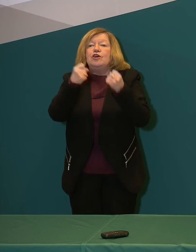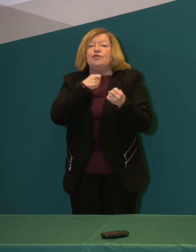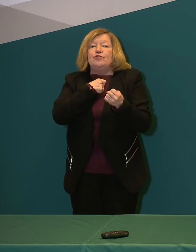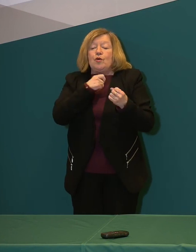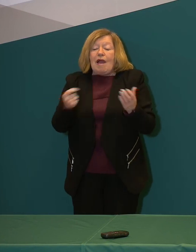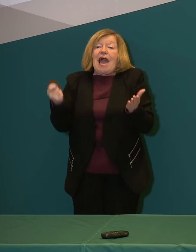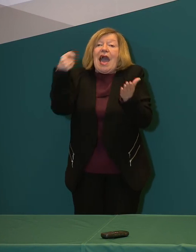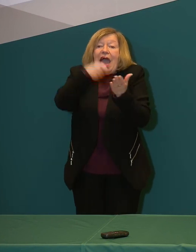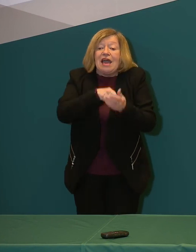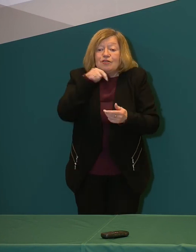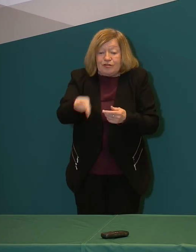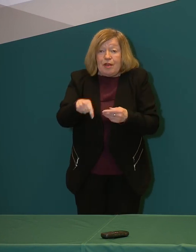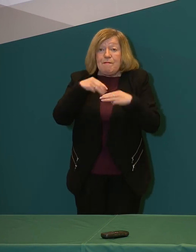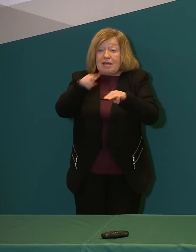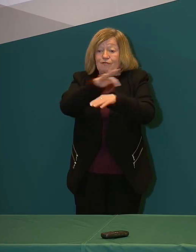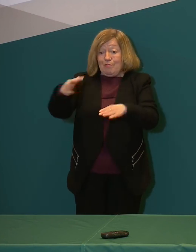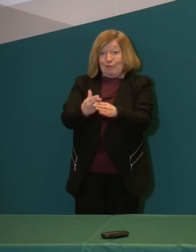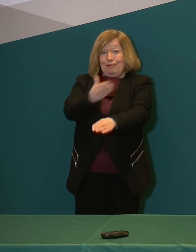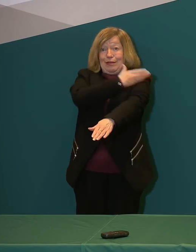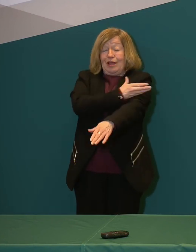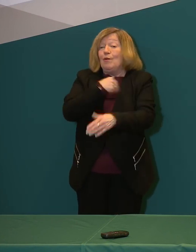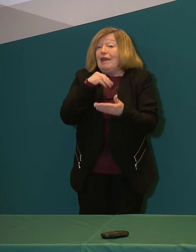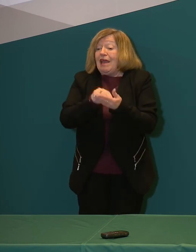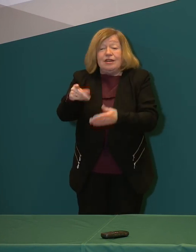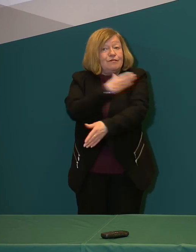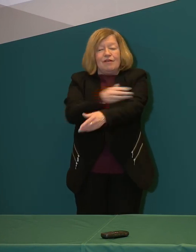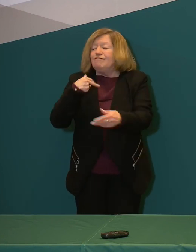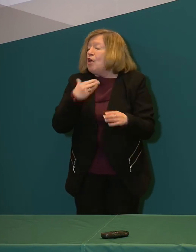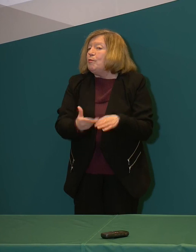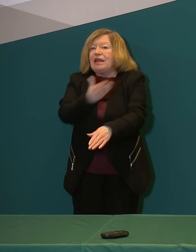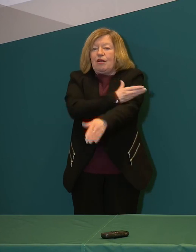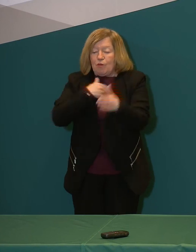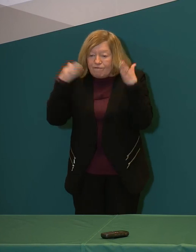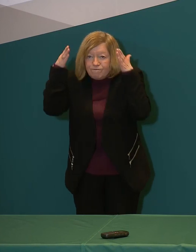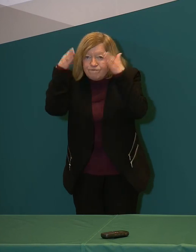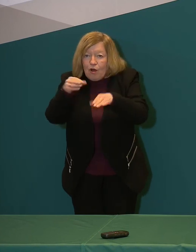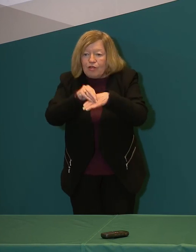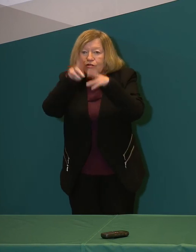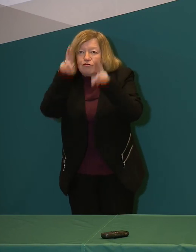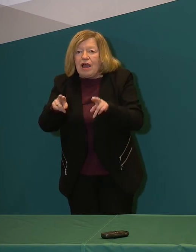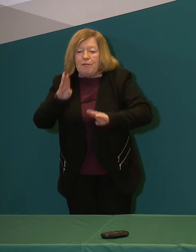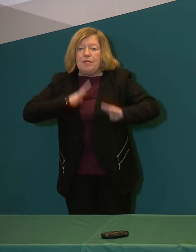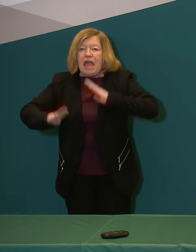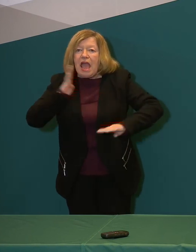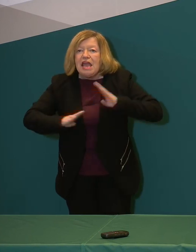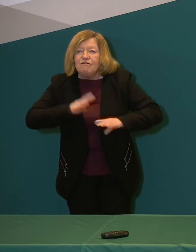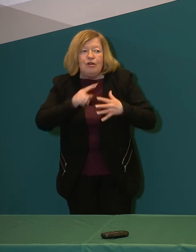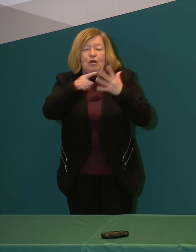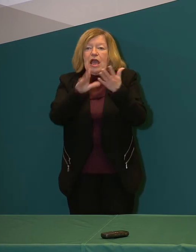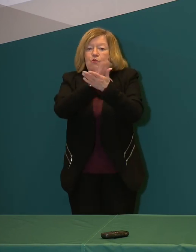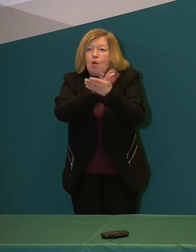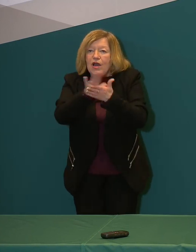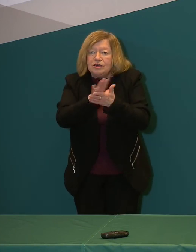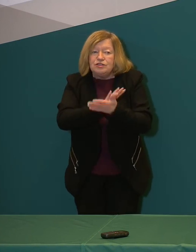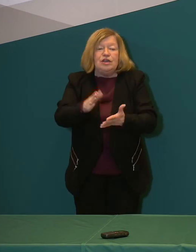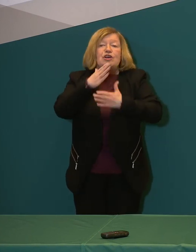complement the measures that were in place from the very start. Because we had measures in place from the very start that were focused on the right kinds of behaviours, hand washing,